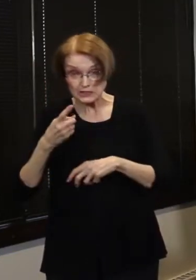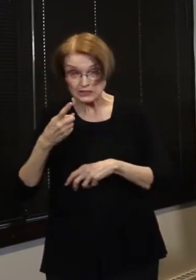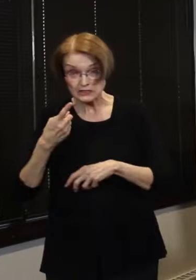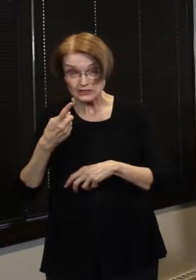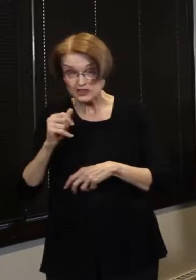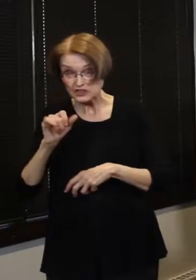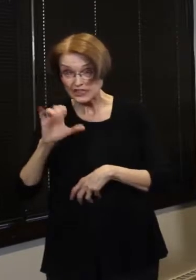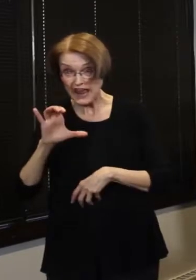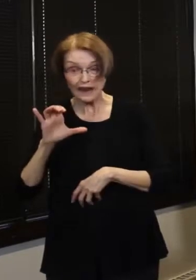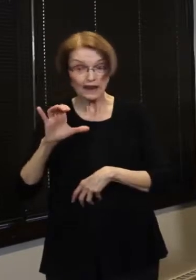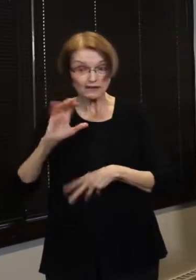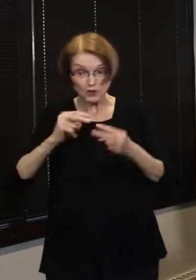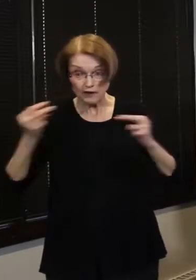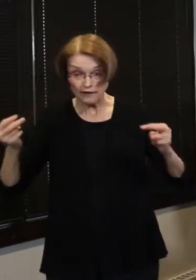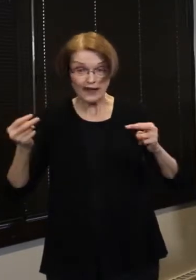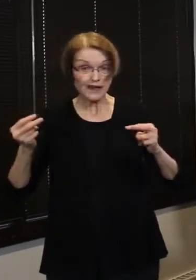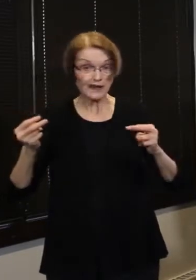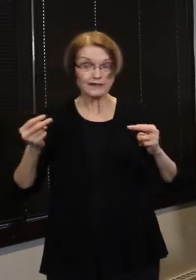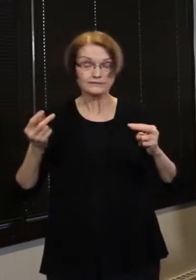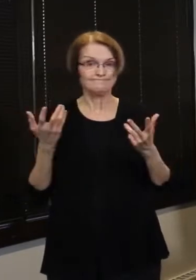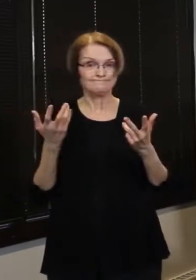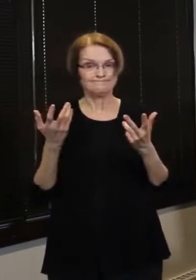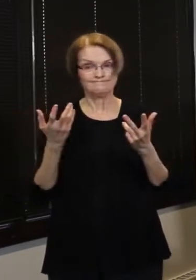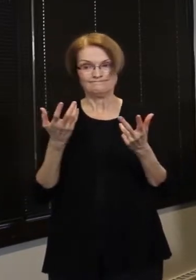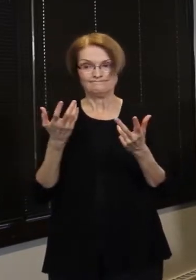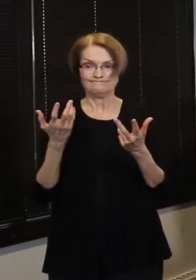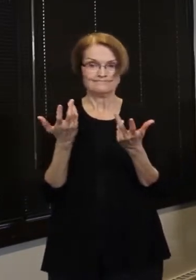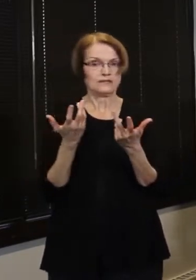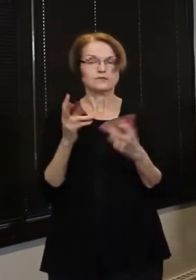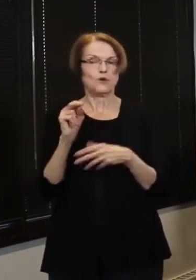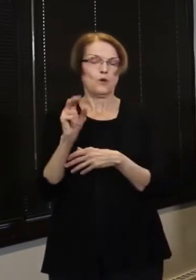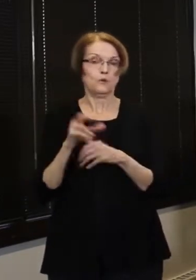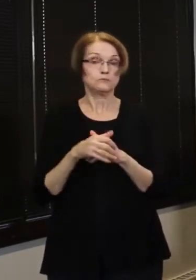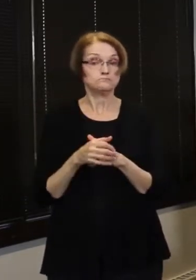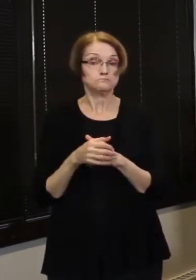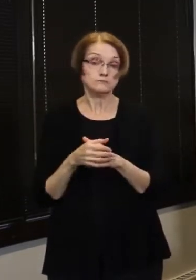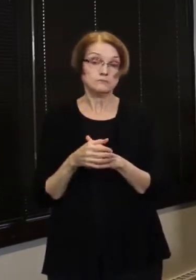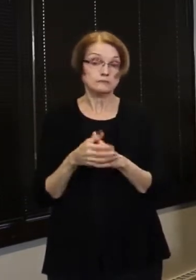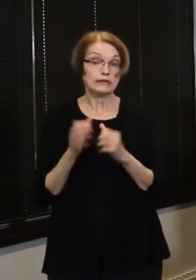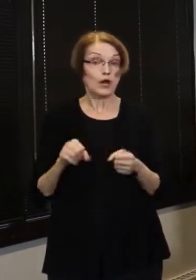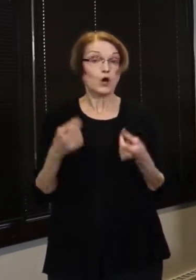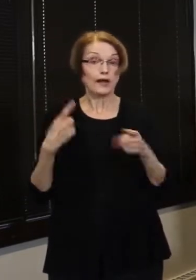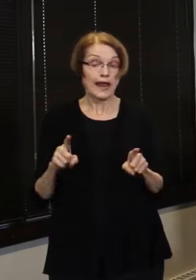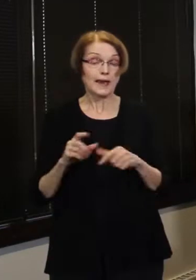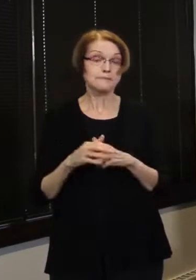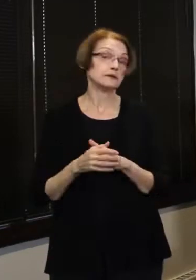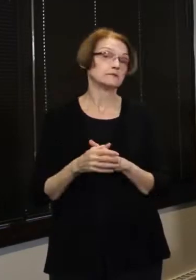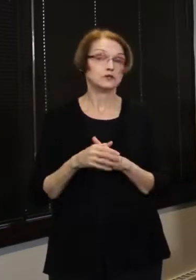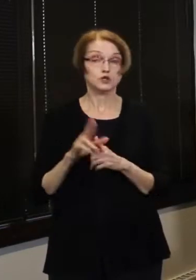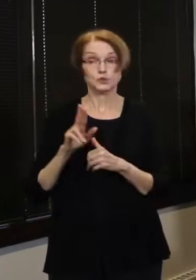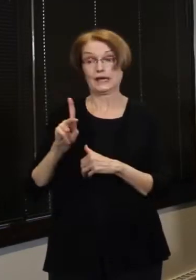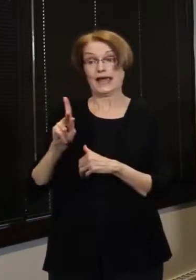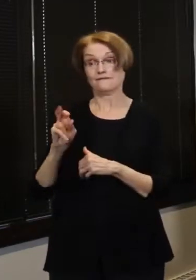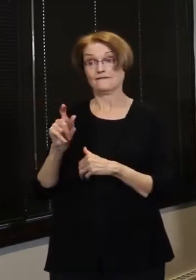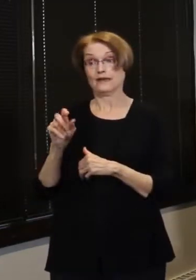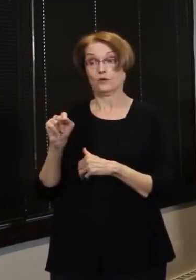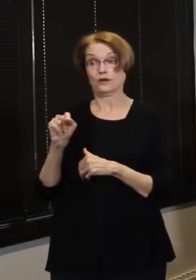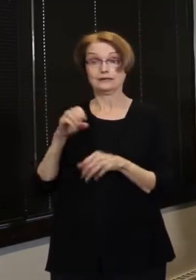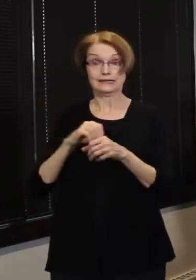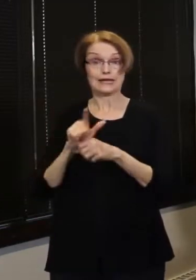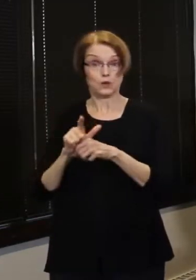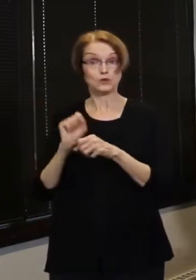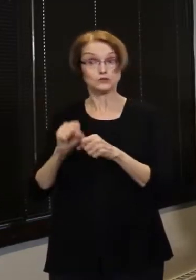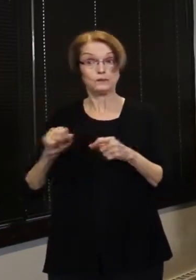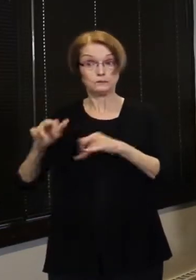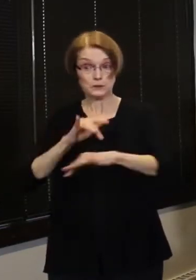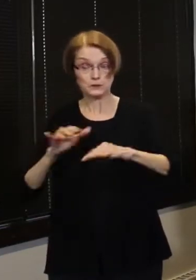SARS-CoV-2 virus, so right now we could have the UK variant circulating within St. Louis,